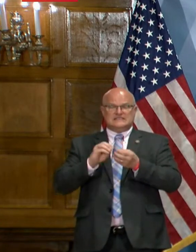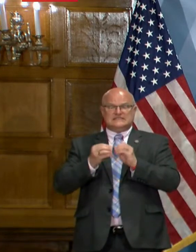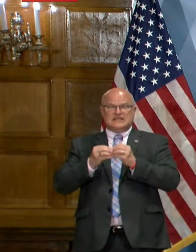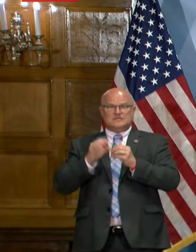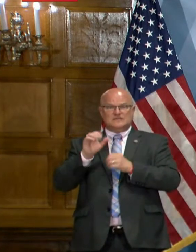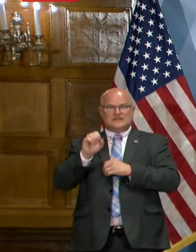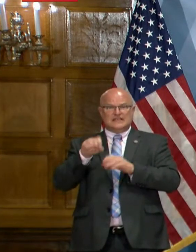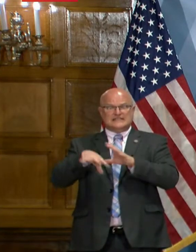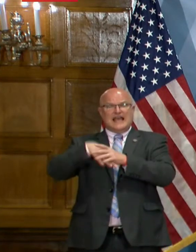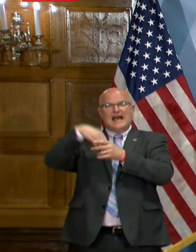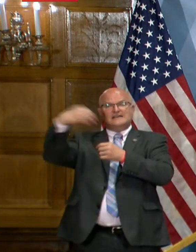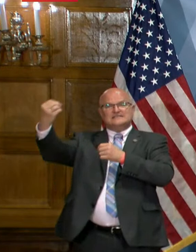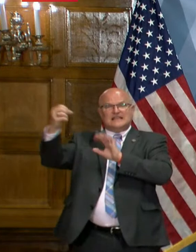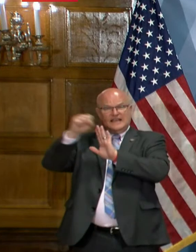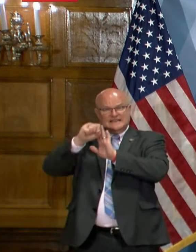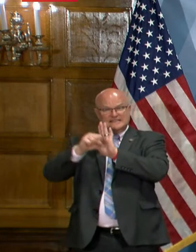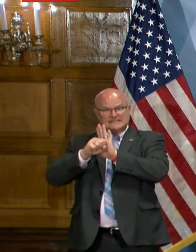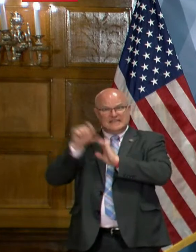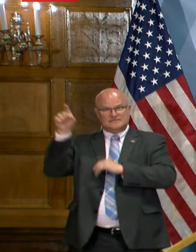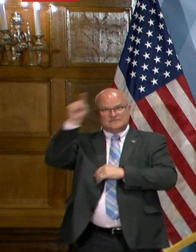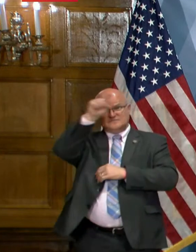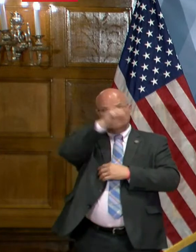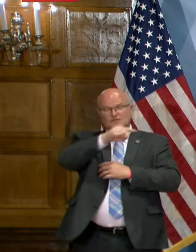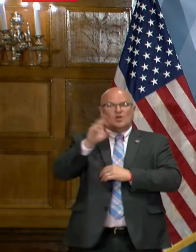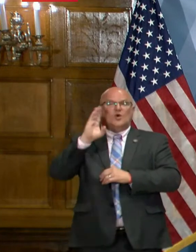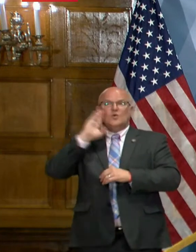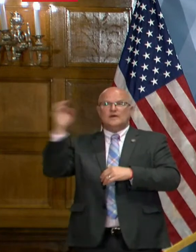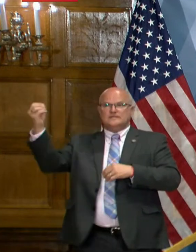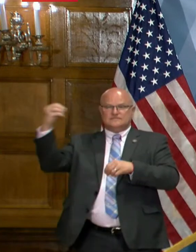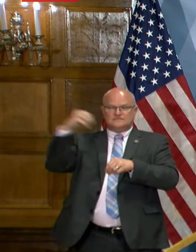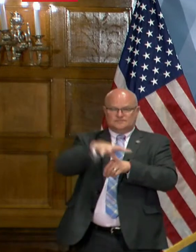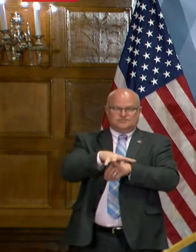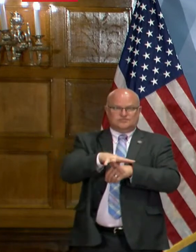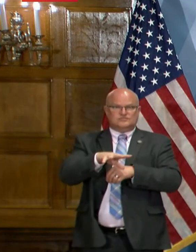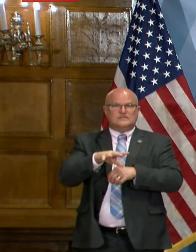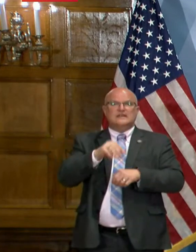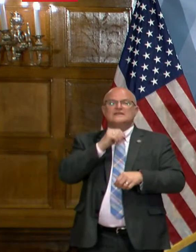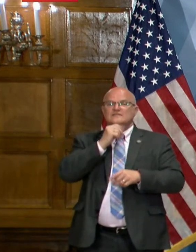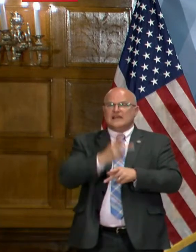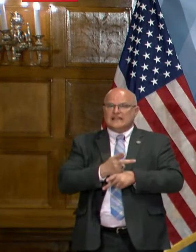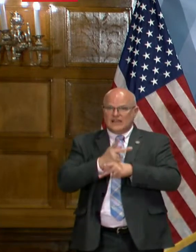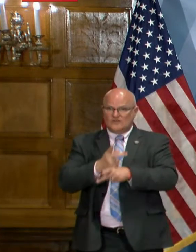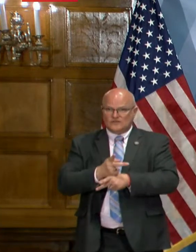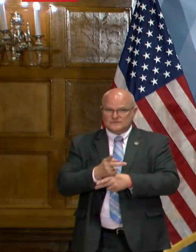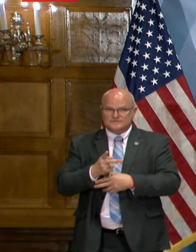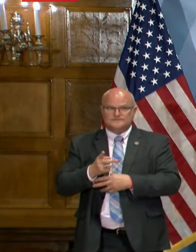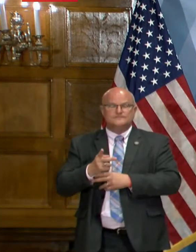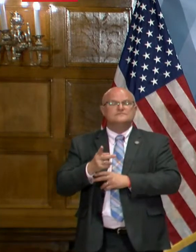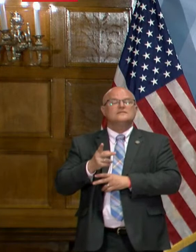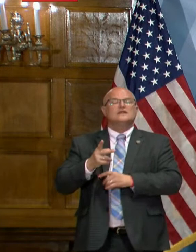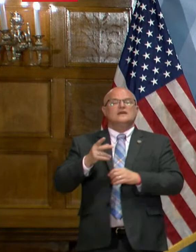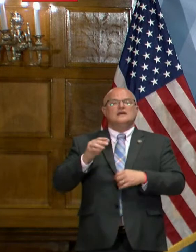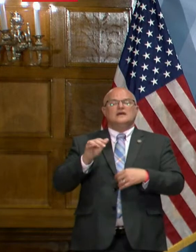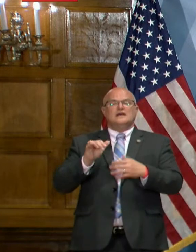numbers of cases outside of the state will eventually get here if we are not careful.